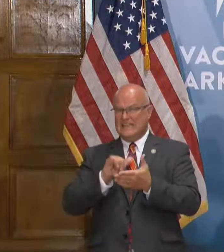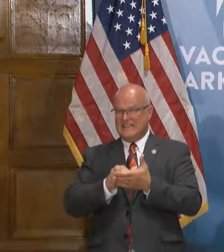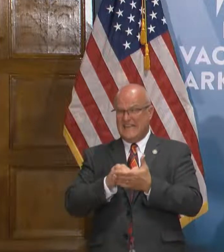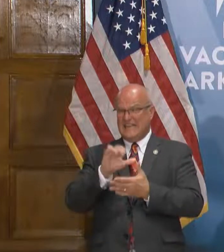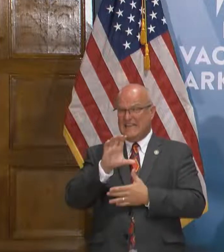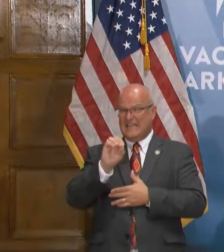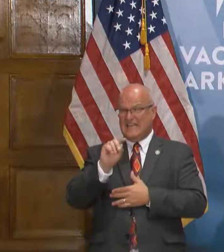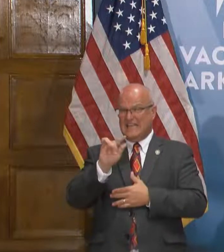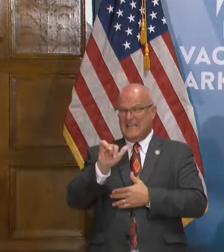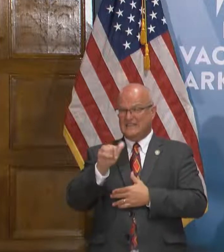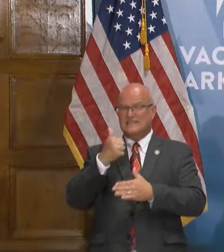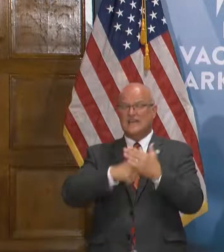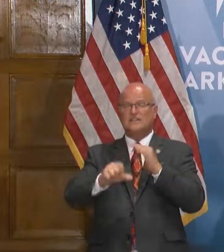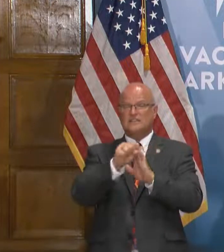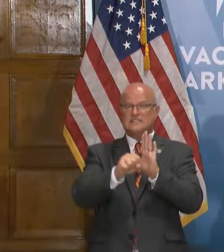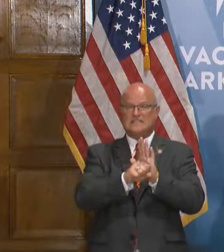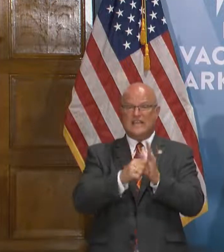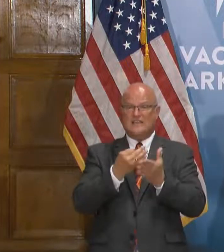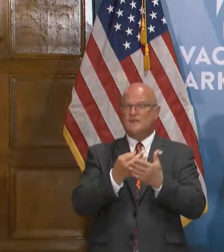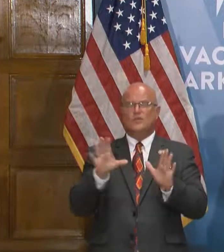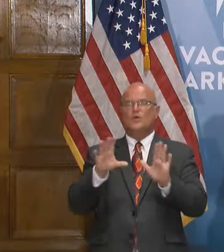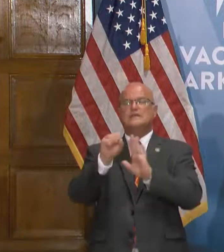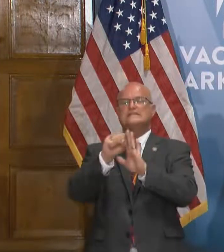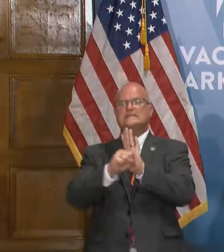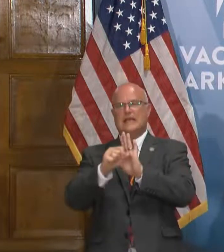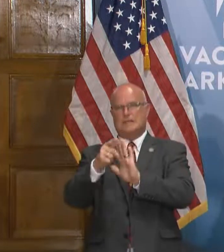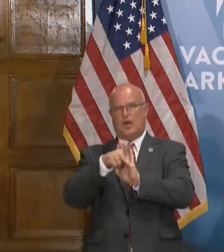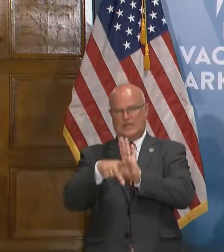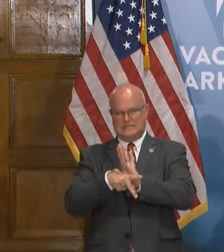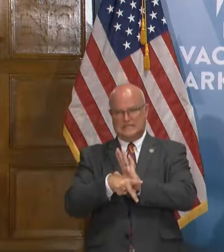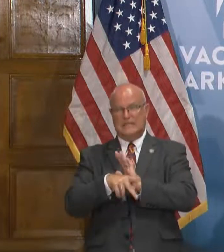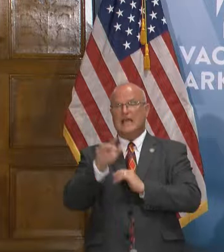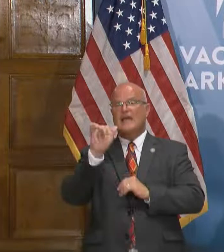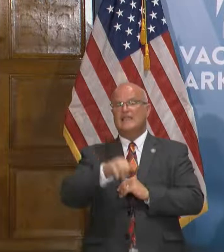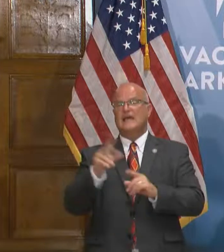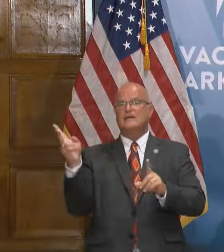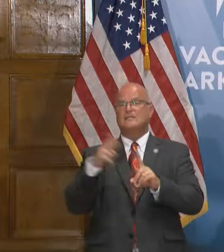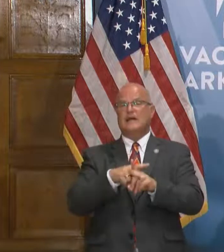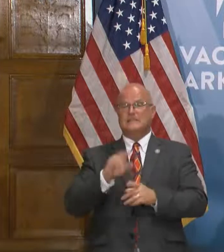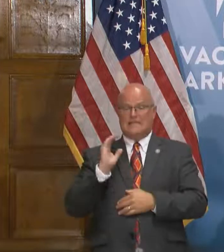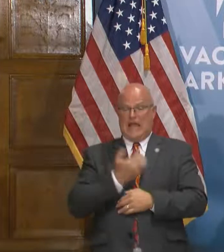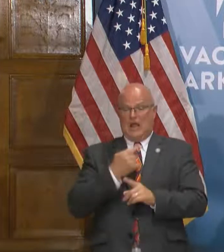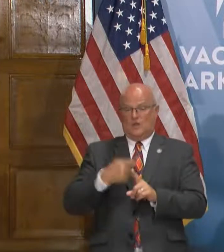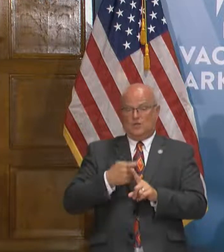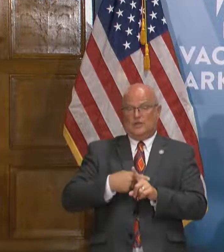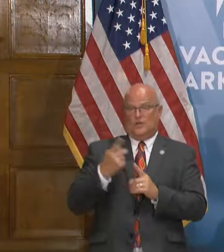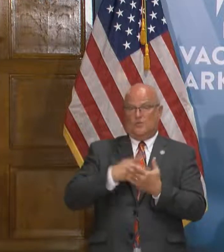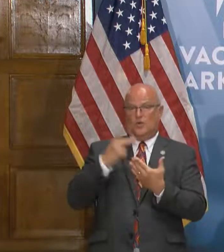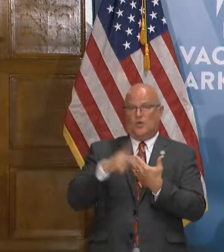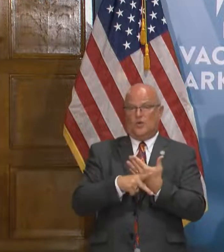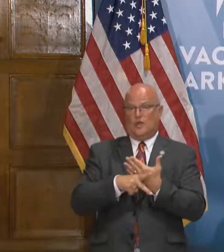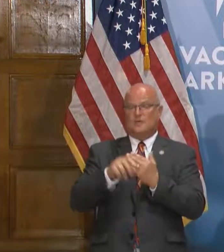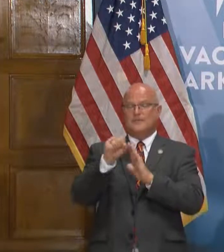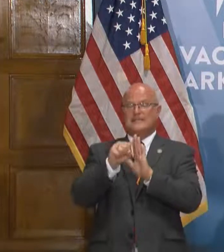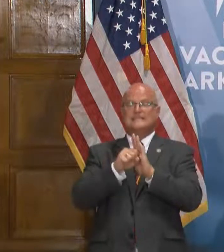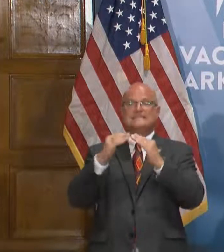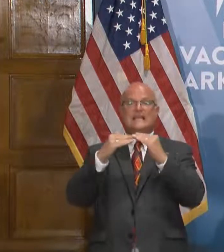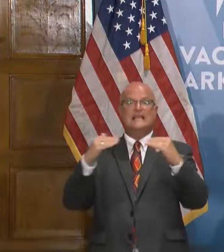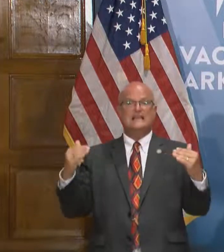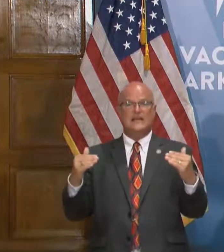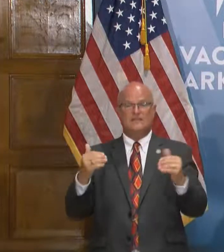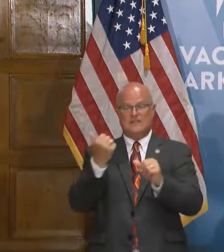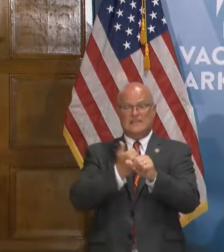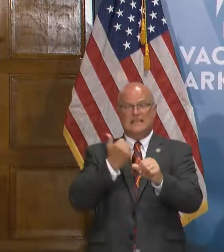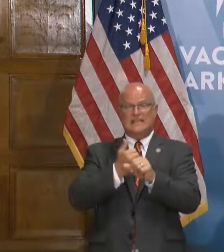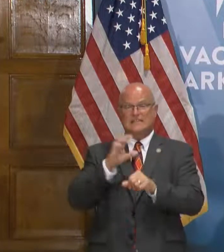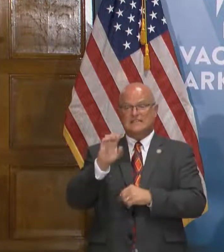under state funding? No, this is just state policy. And so that applies to our rental assistance program at the state level. Each